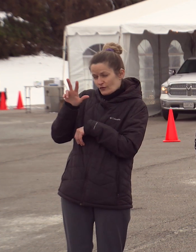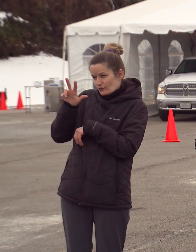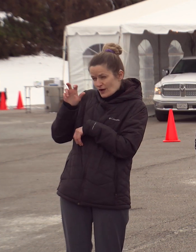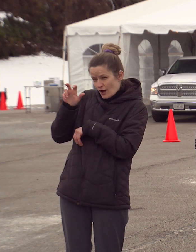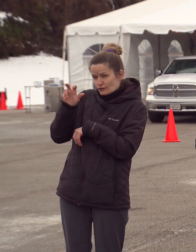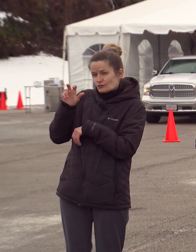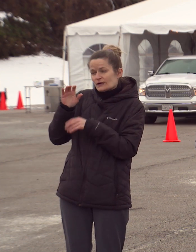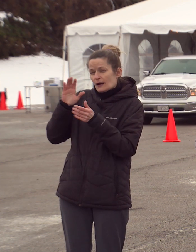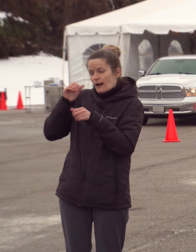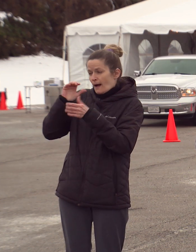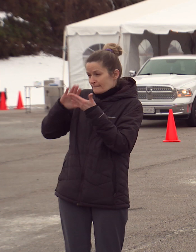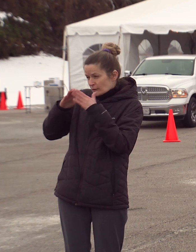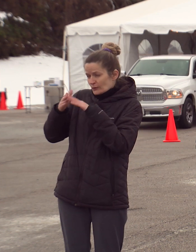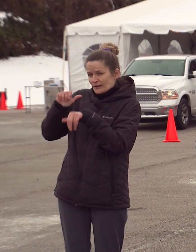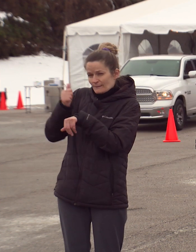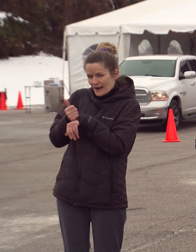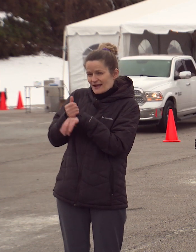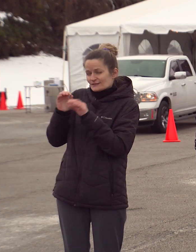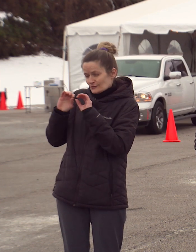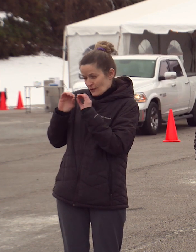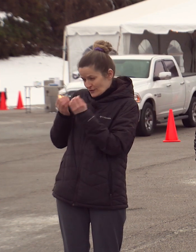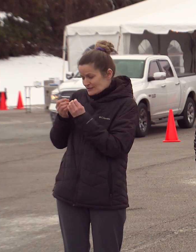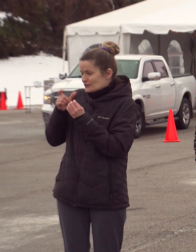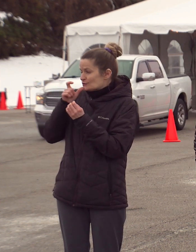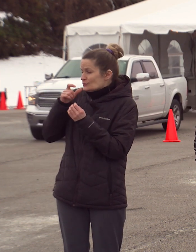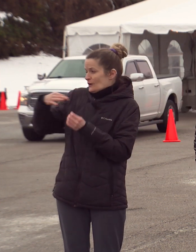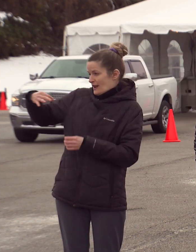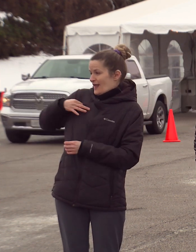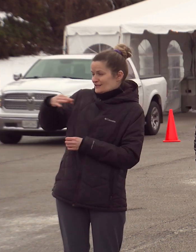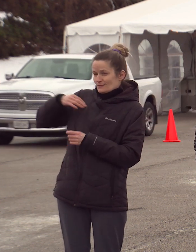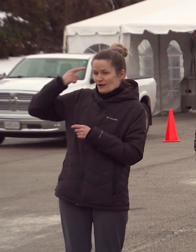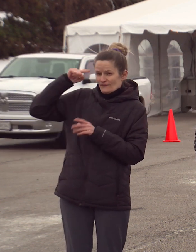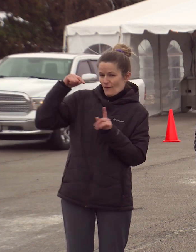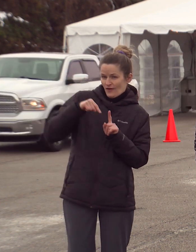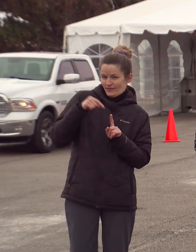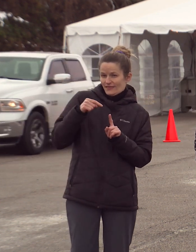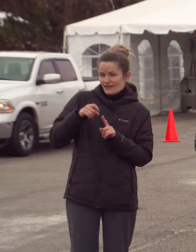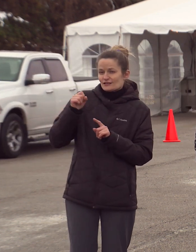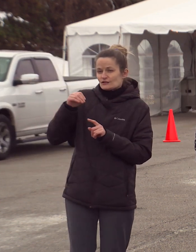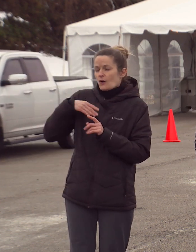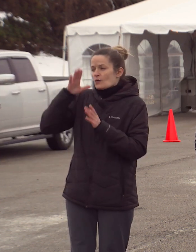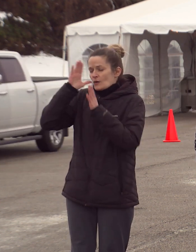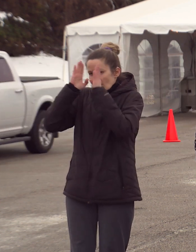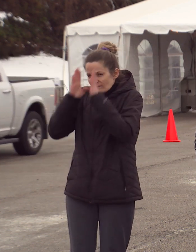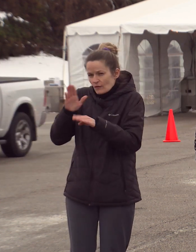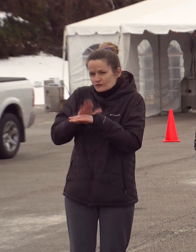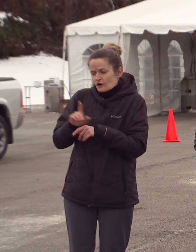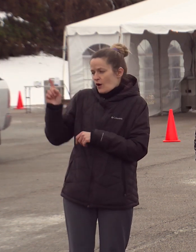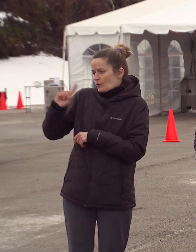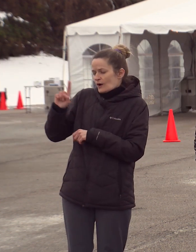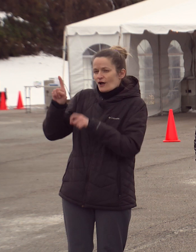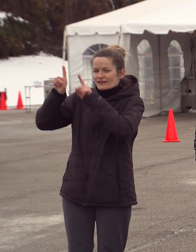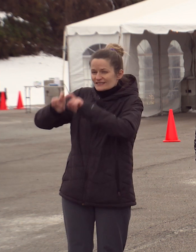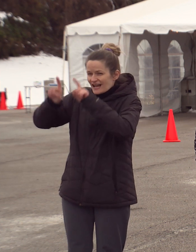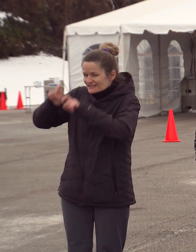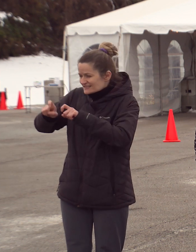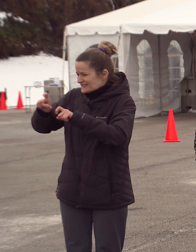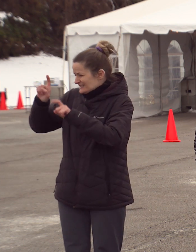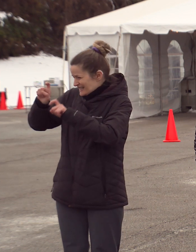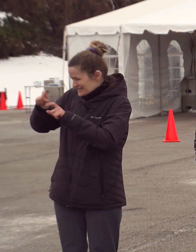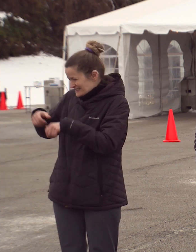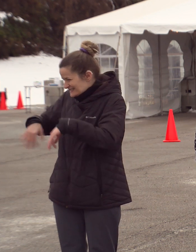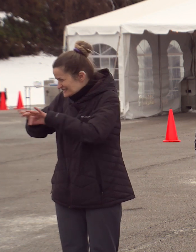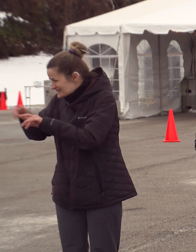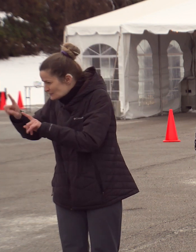eligible. And so we'll go through that list just as we did the first time, again, focusing on areas where we know testing access or vaccination